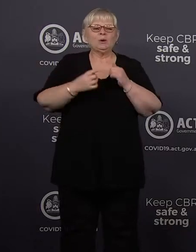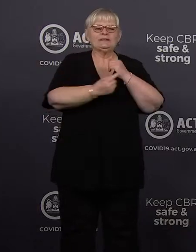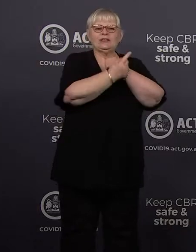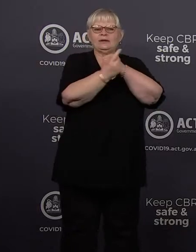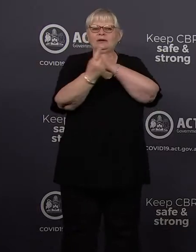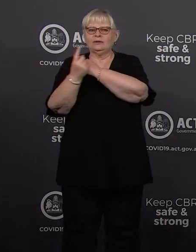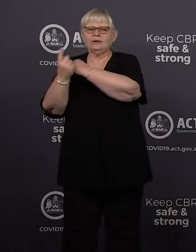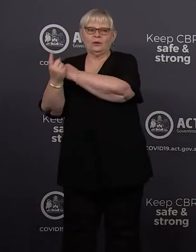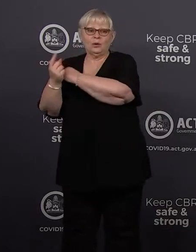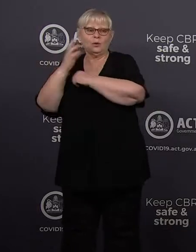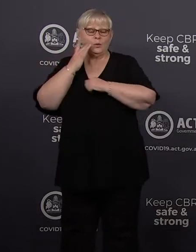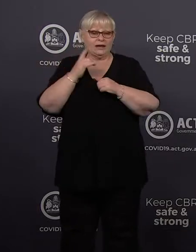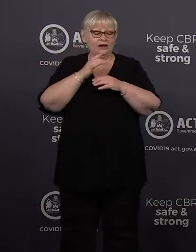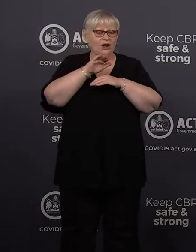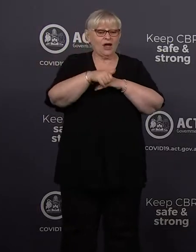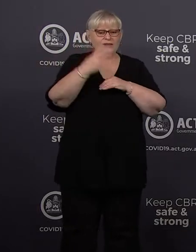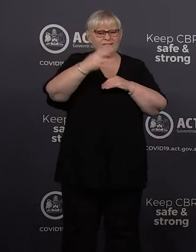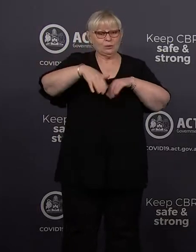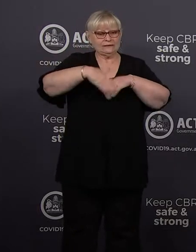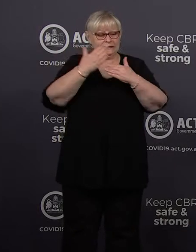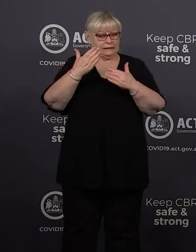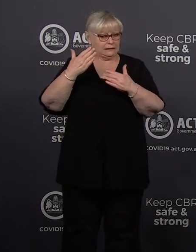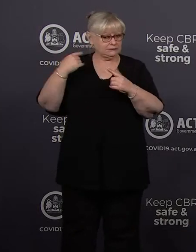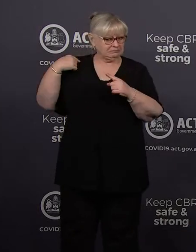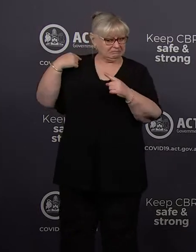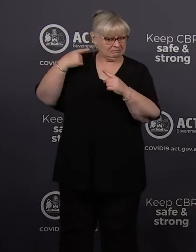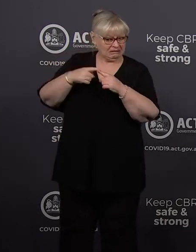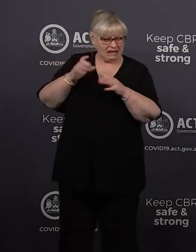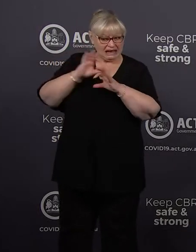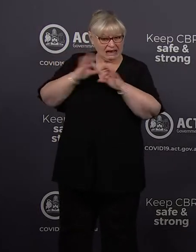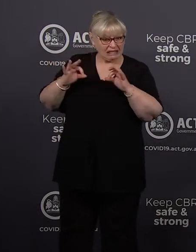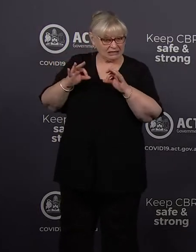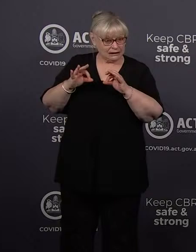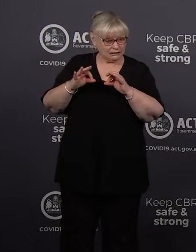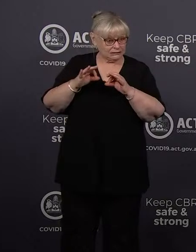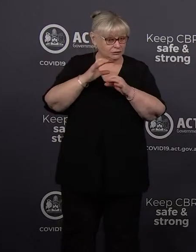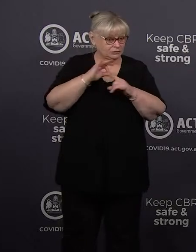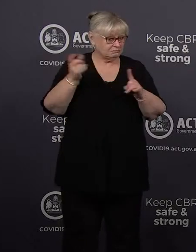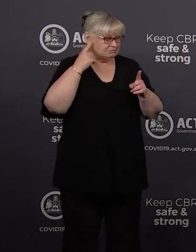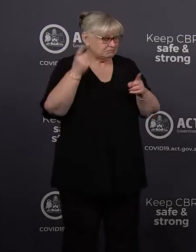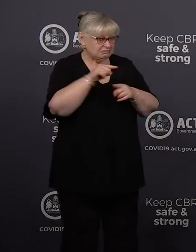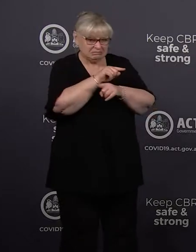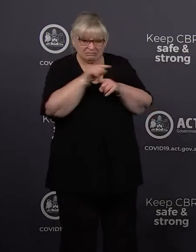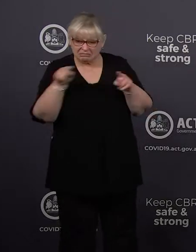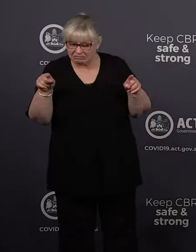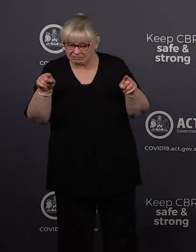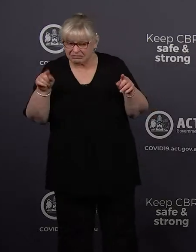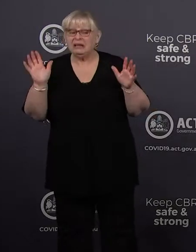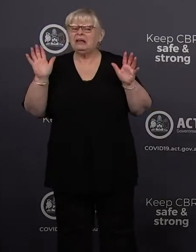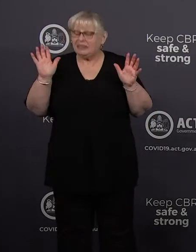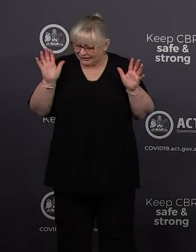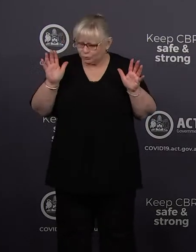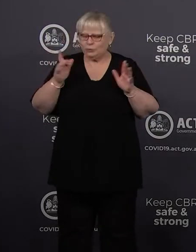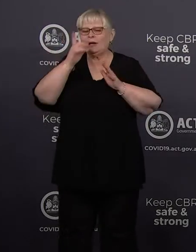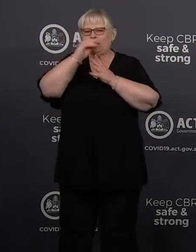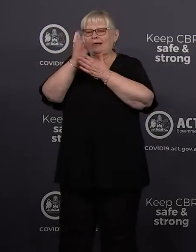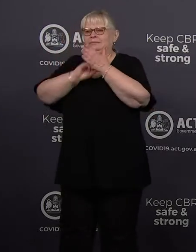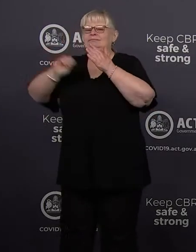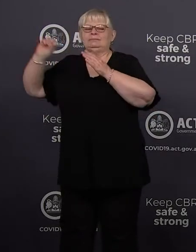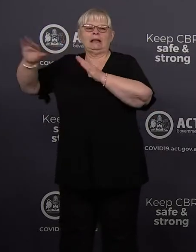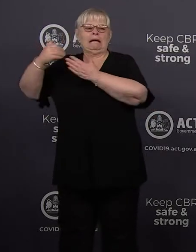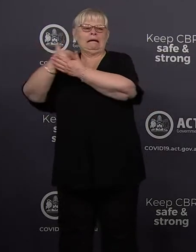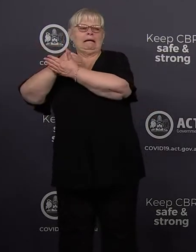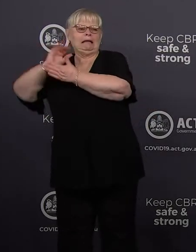are archived once more than 14 days has elapsed since the date of exposure, with a couple of exceptions, and these can be found on our